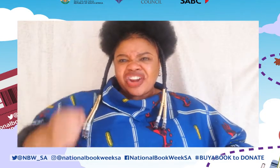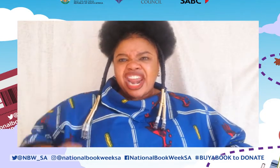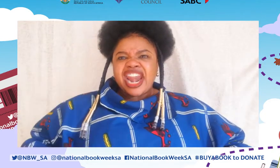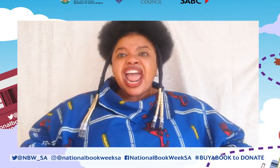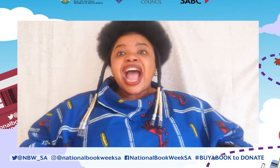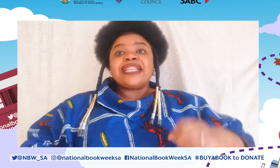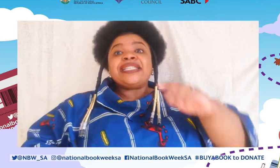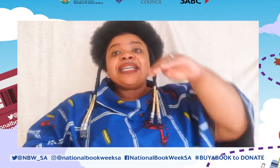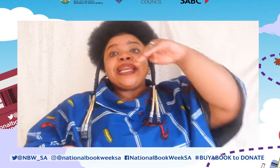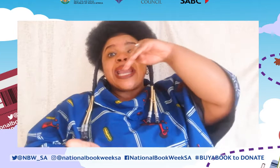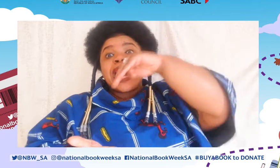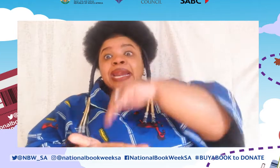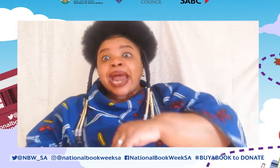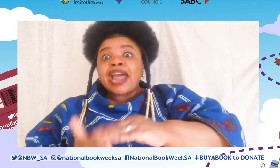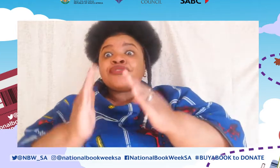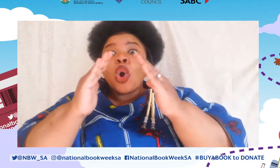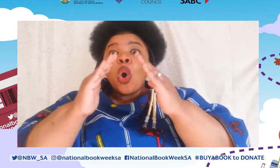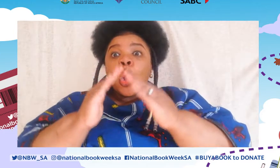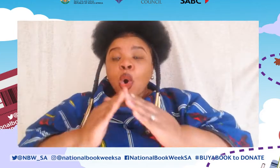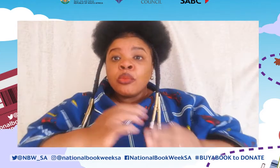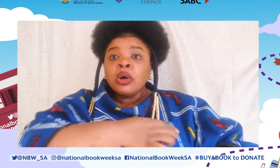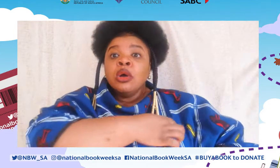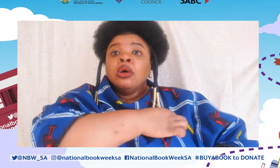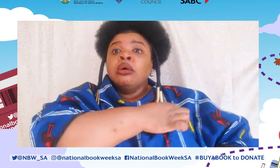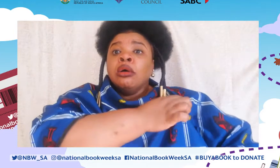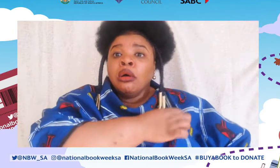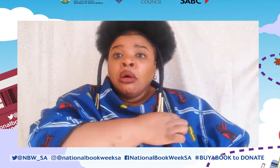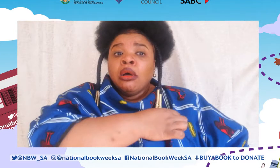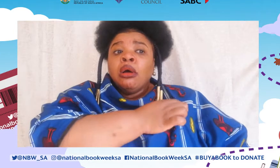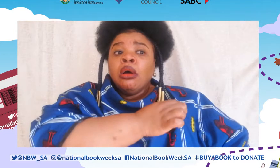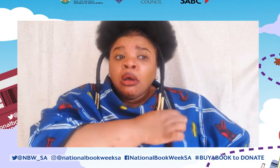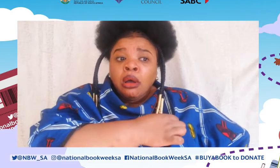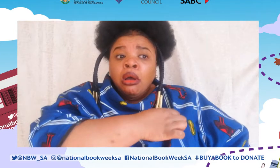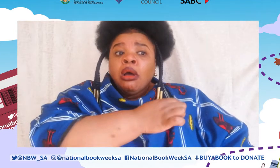and ran until he arrived home.